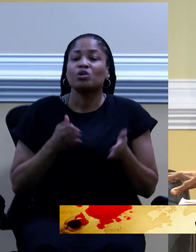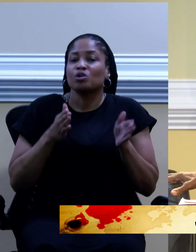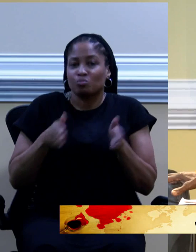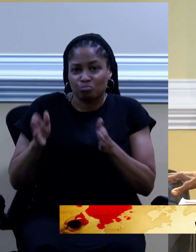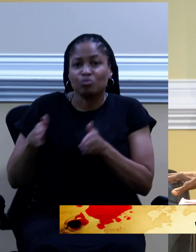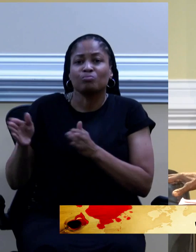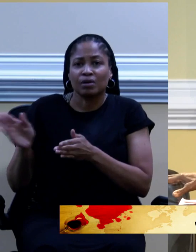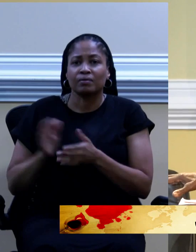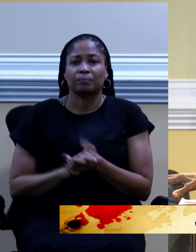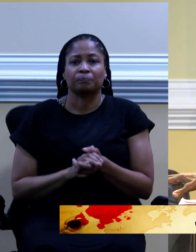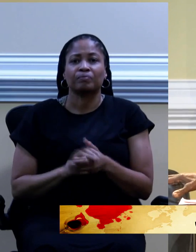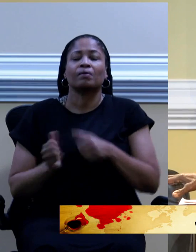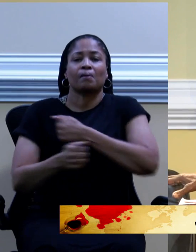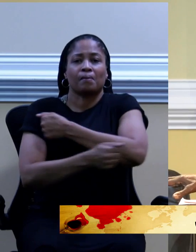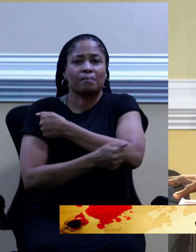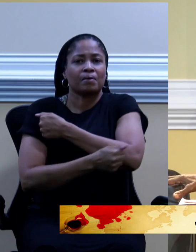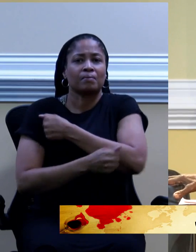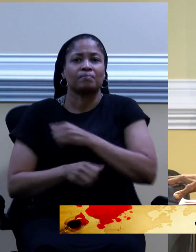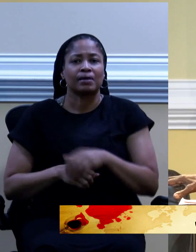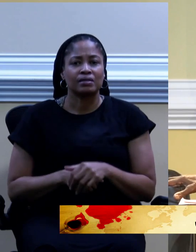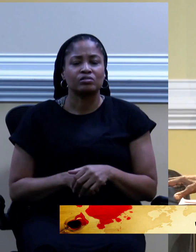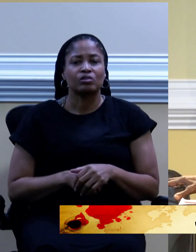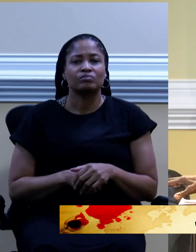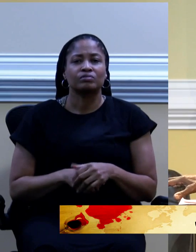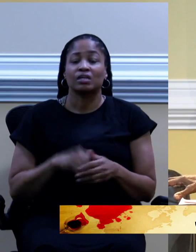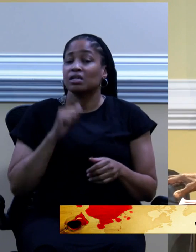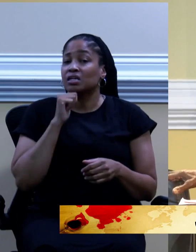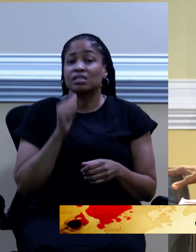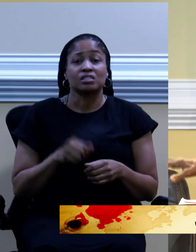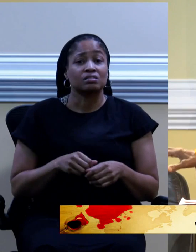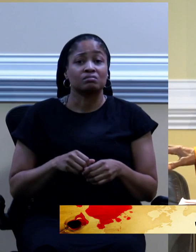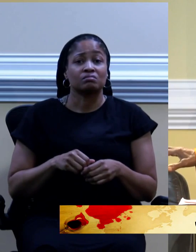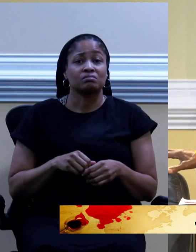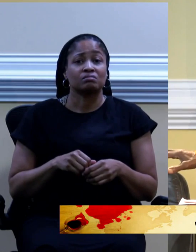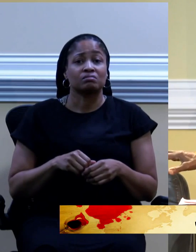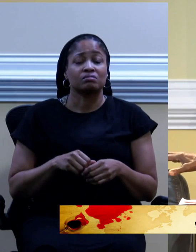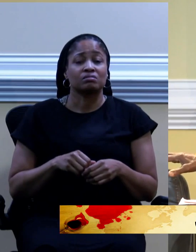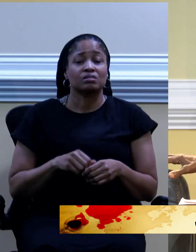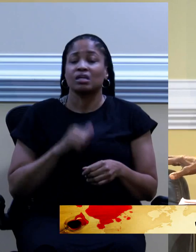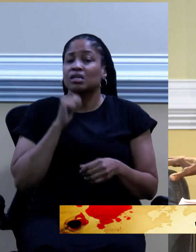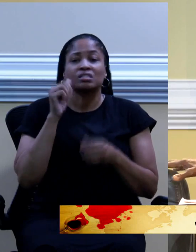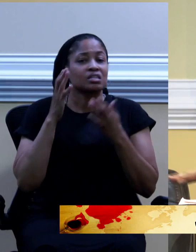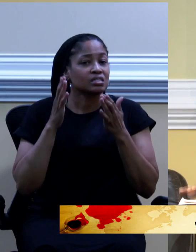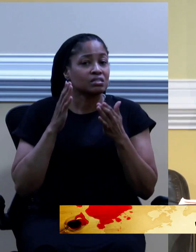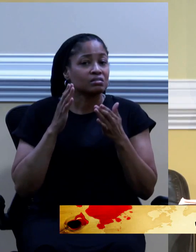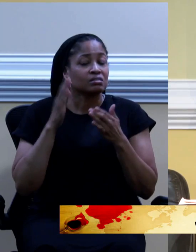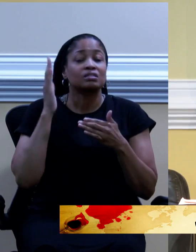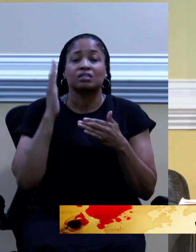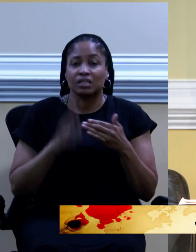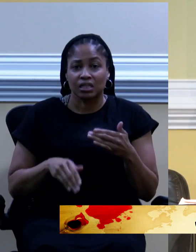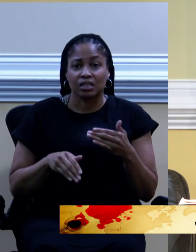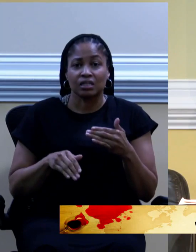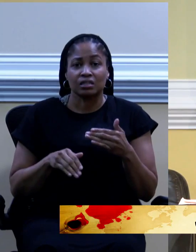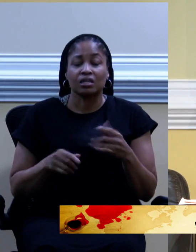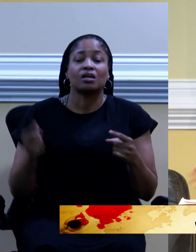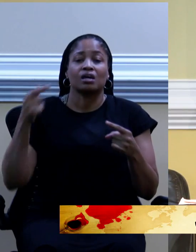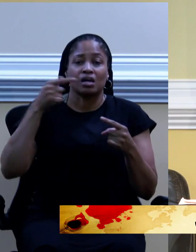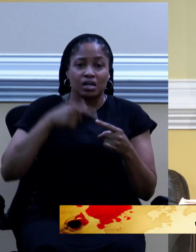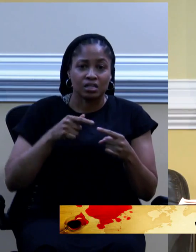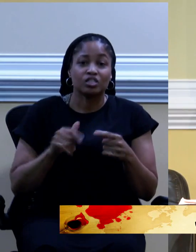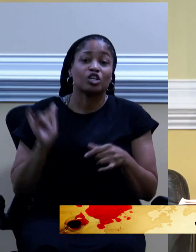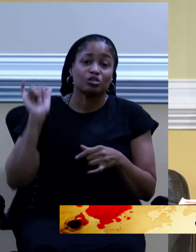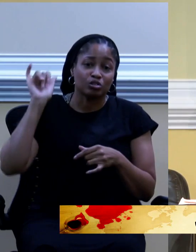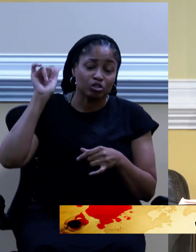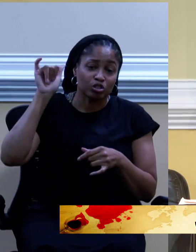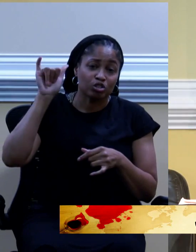is not over. The 14th day of the month is not over until it gets dark tomorrow. And what we're going to be preparing for? Unleavened the